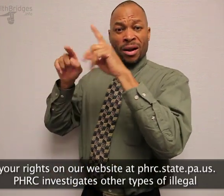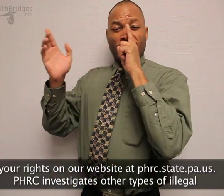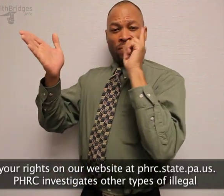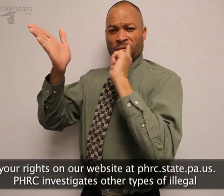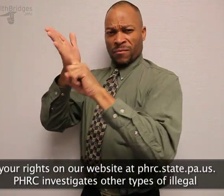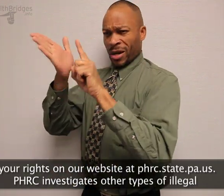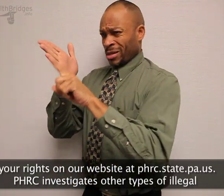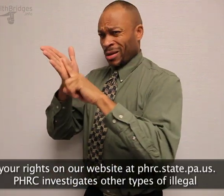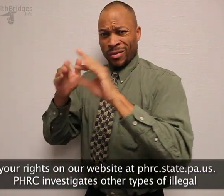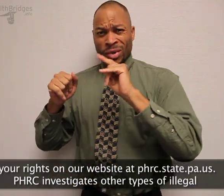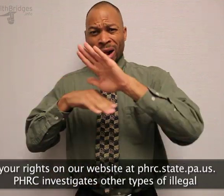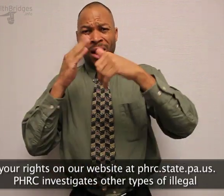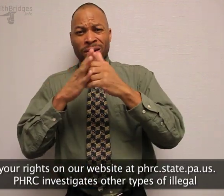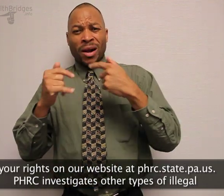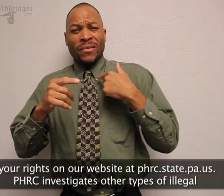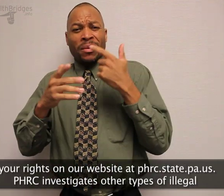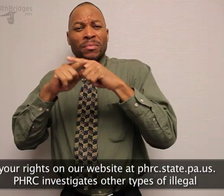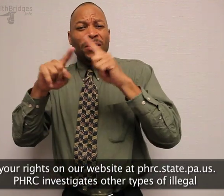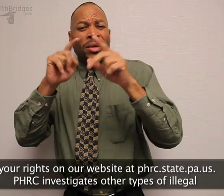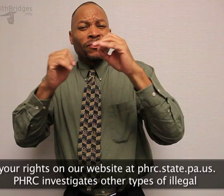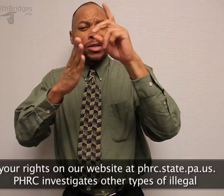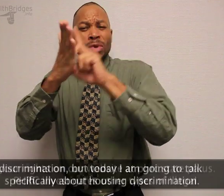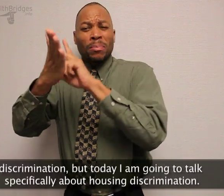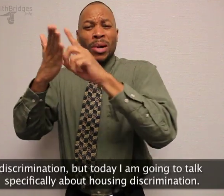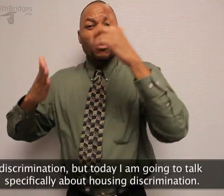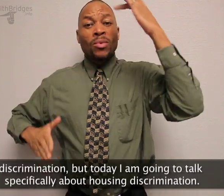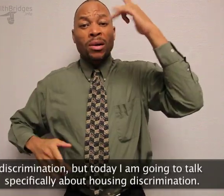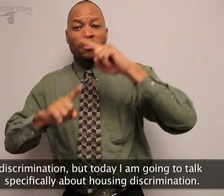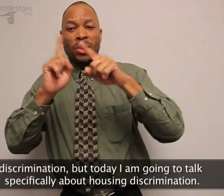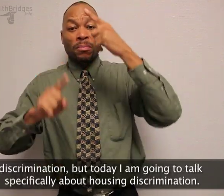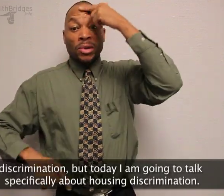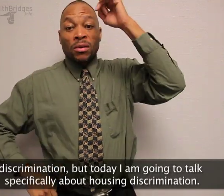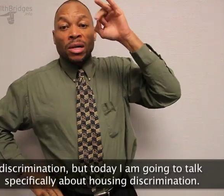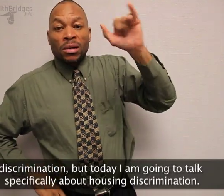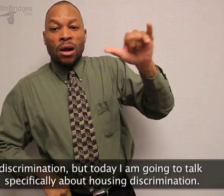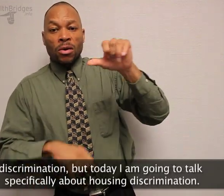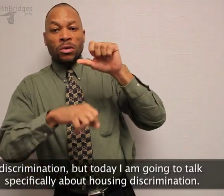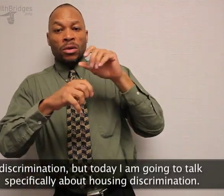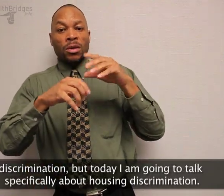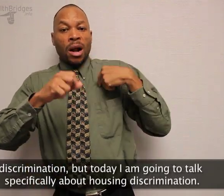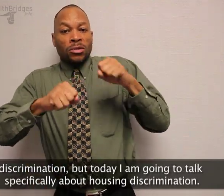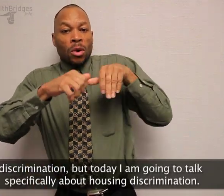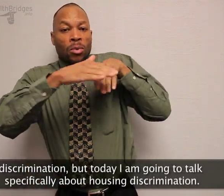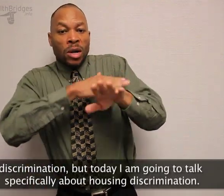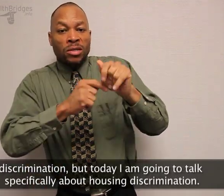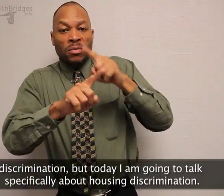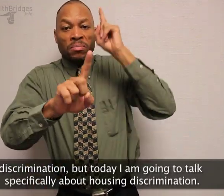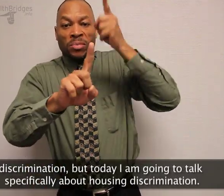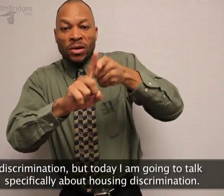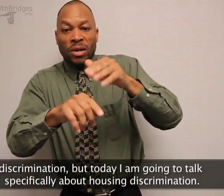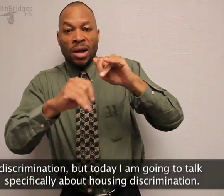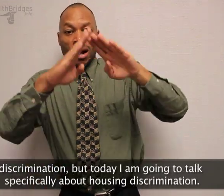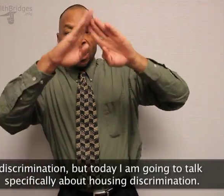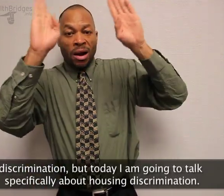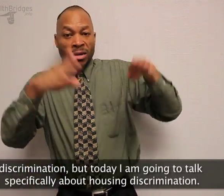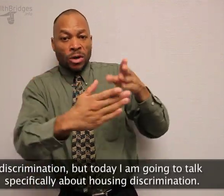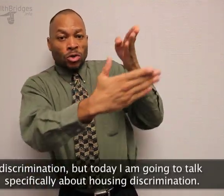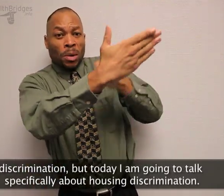PHRC investigates other types of illegal discrimination, but today I'm going to talk specifically